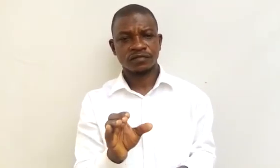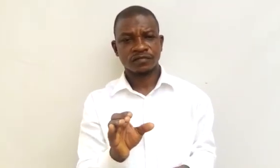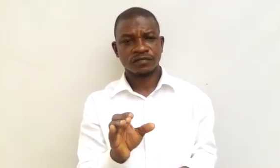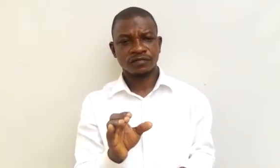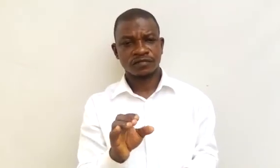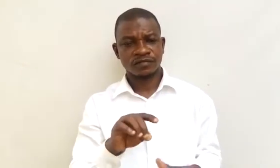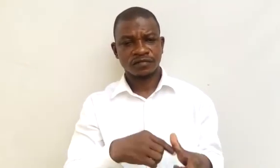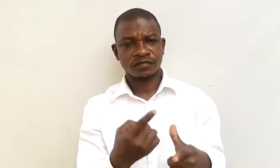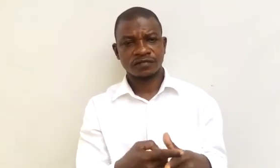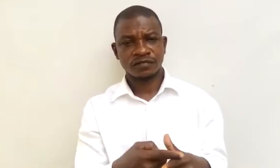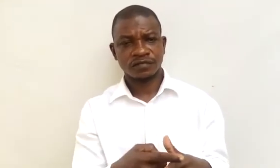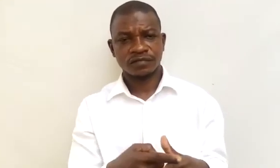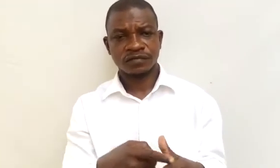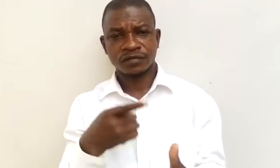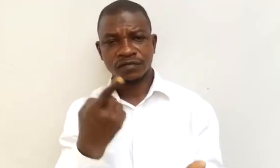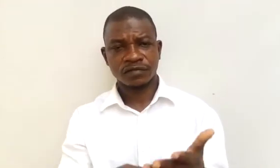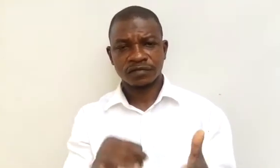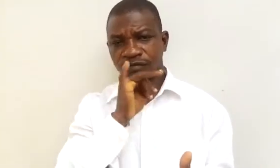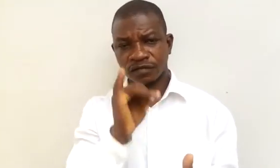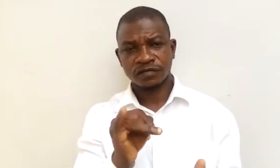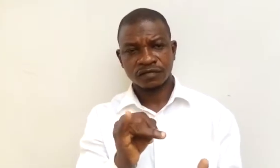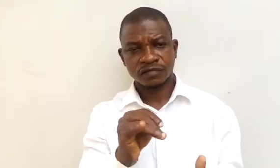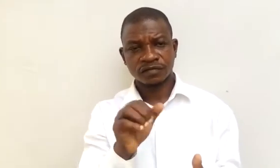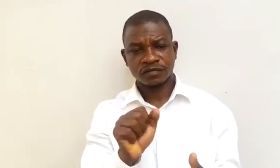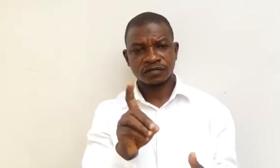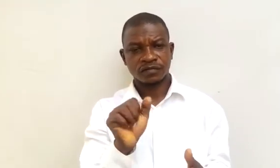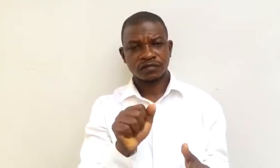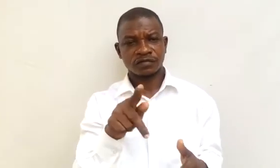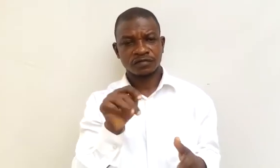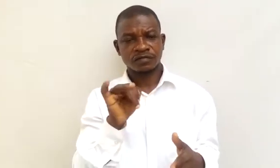Then, what is adaptation?